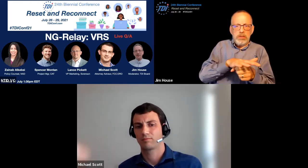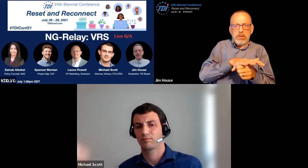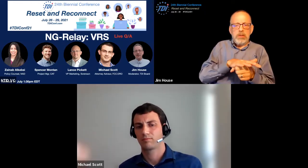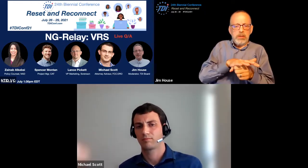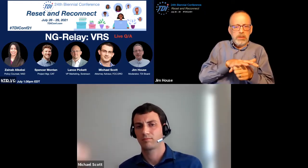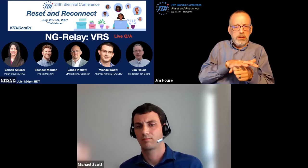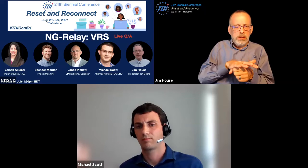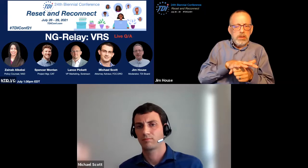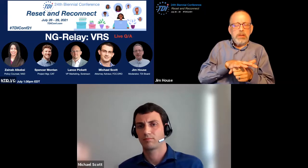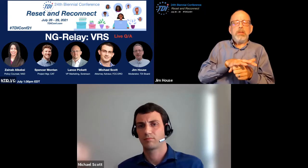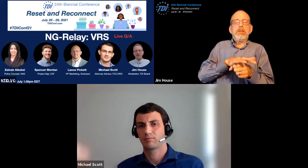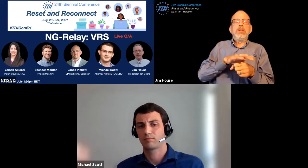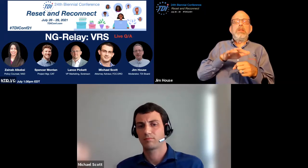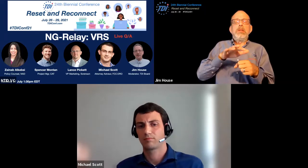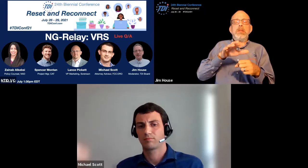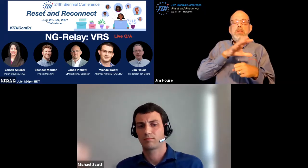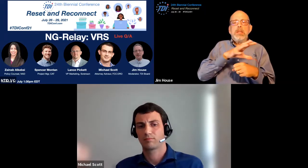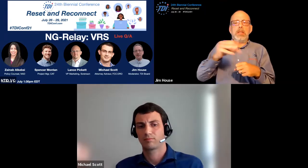region.